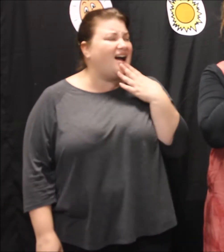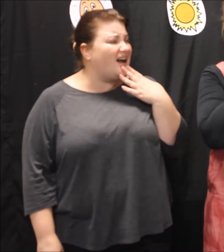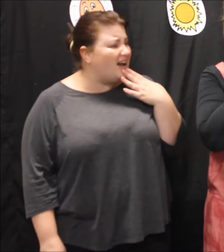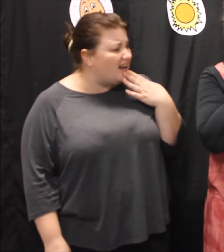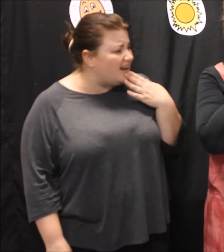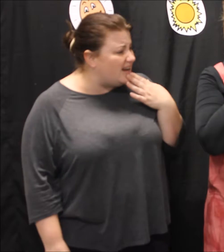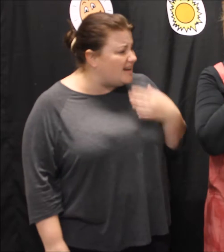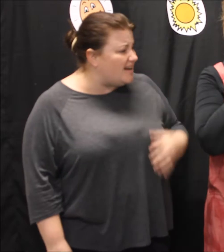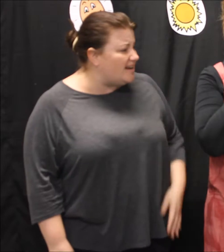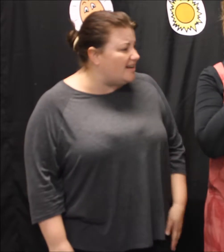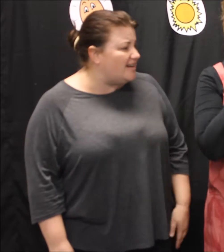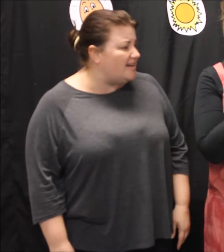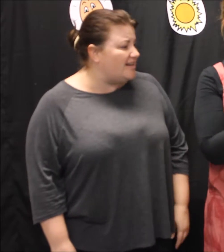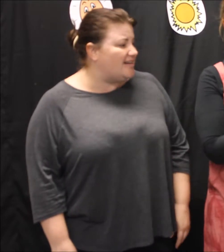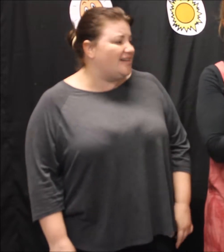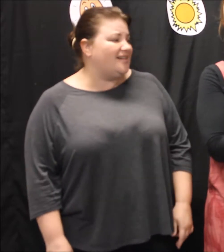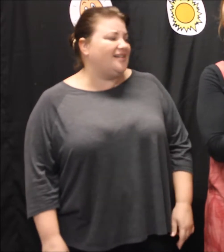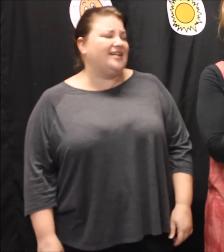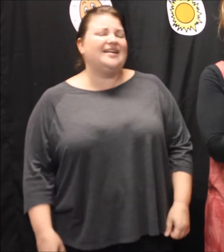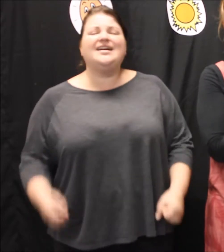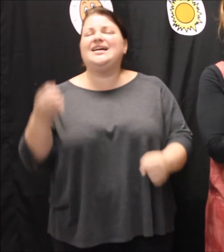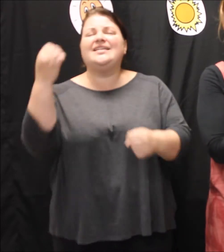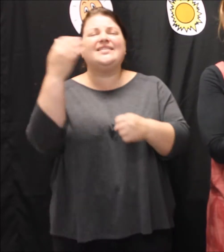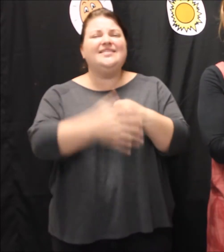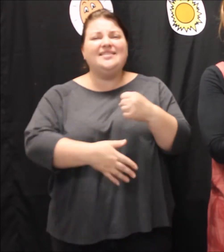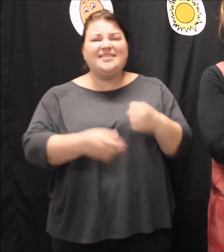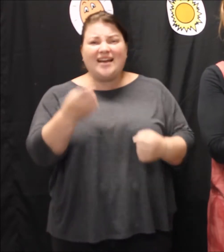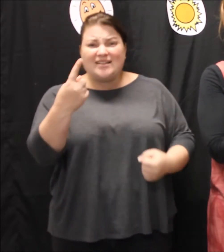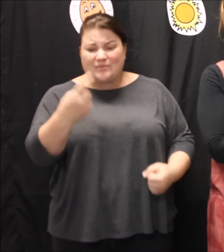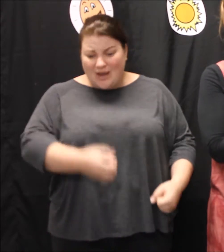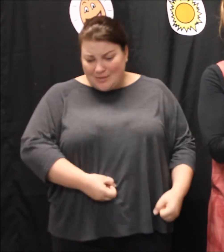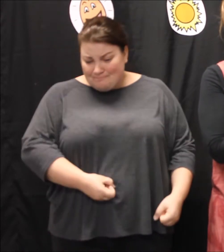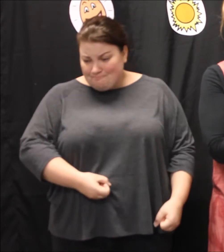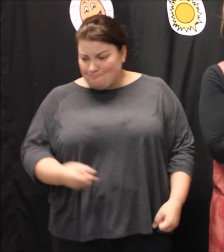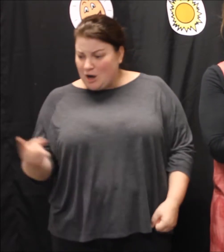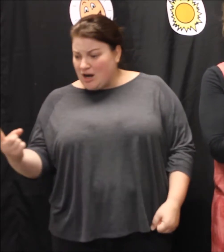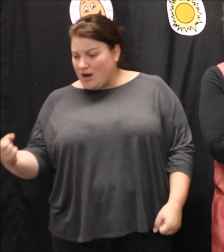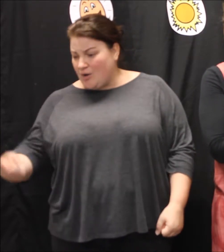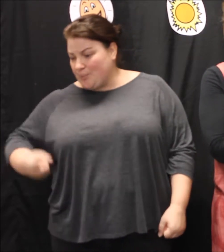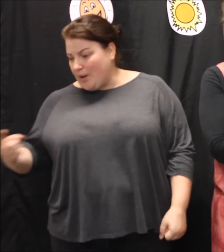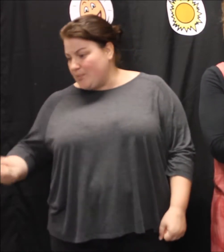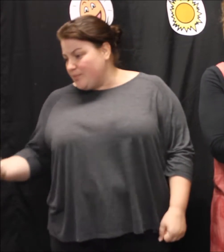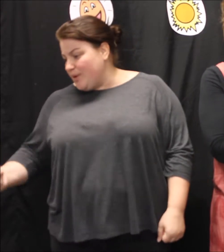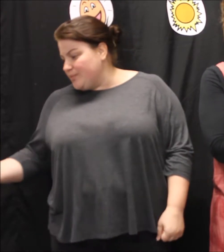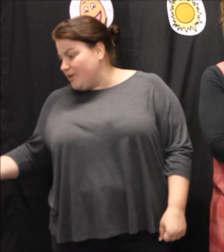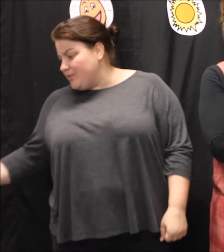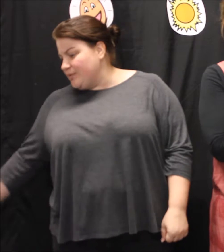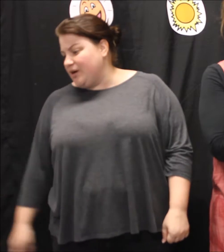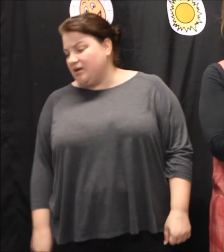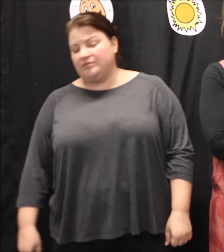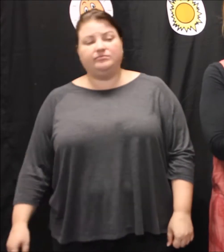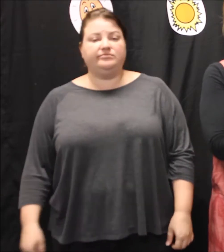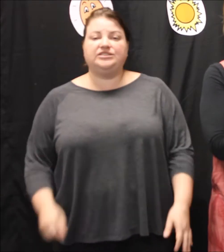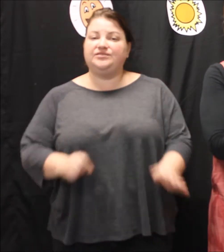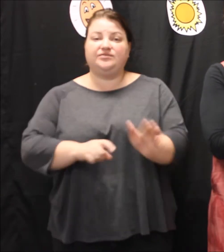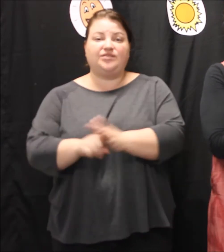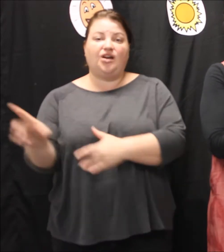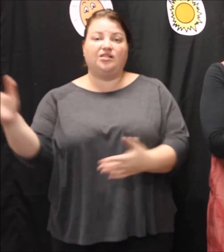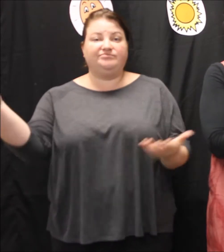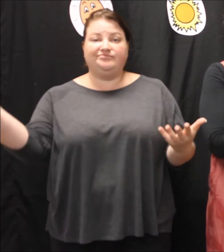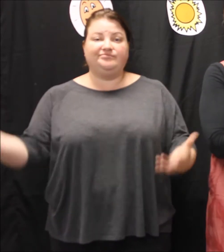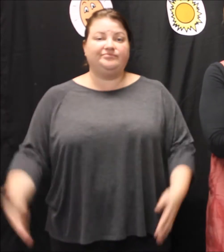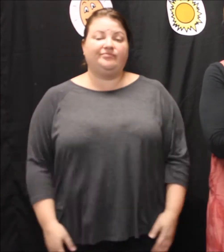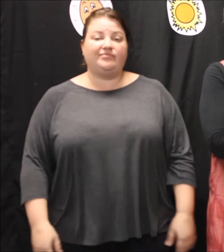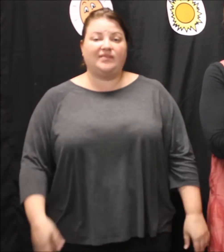Oh no! The last button popped off and rolled away. How